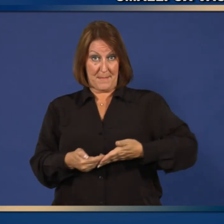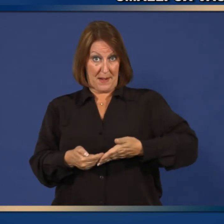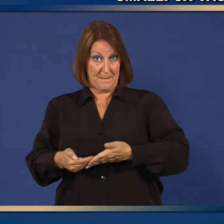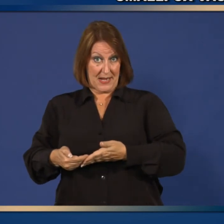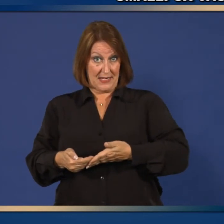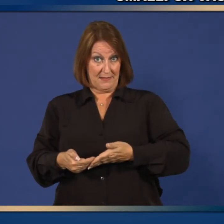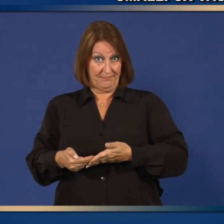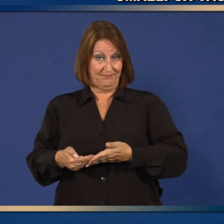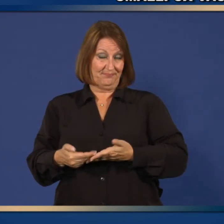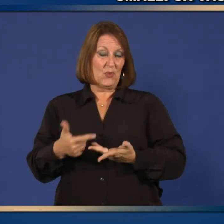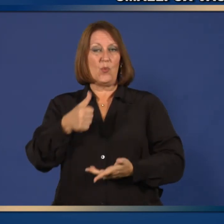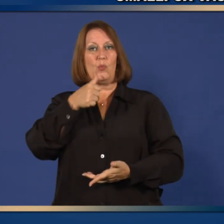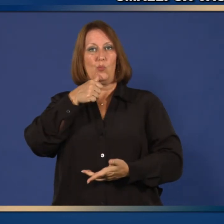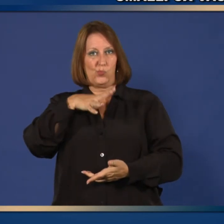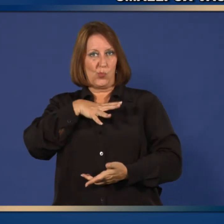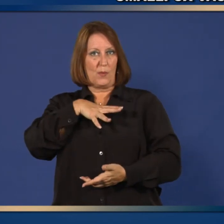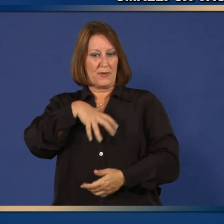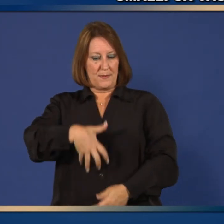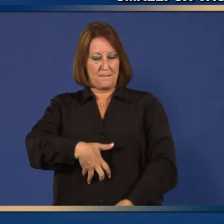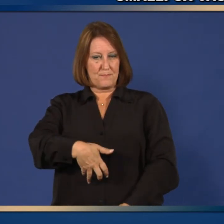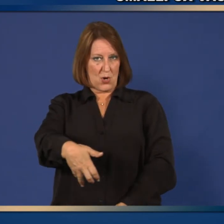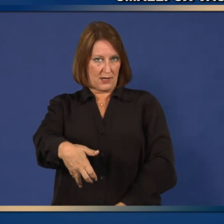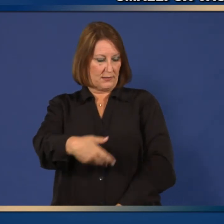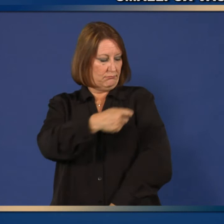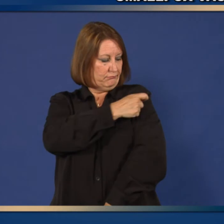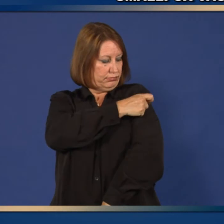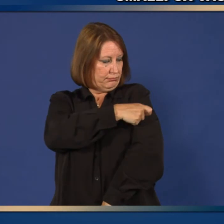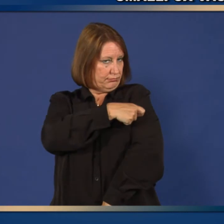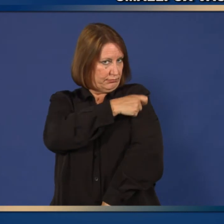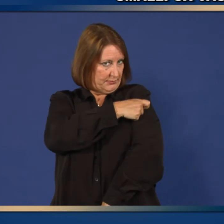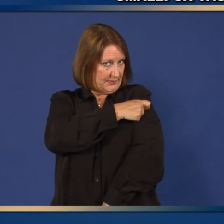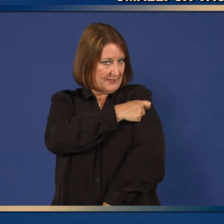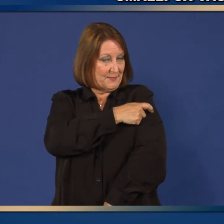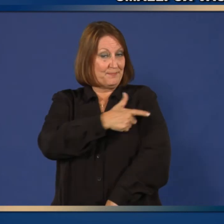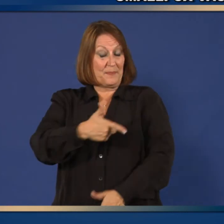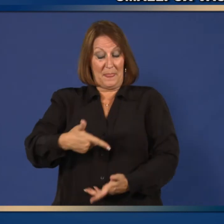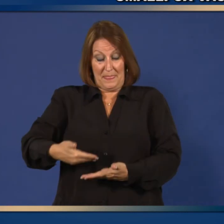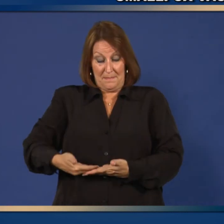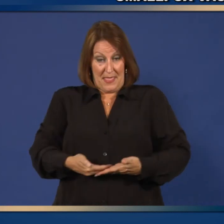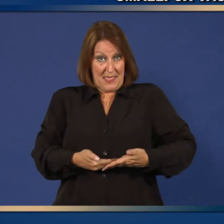stillbirth, or death of the child after delivery.